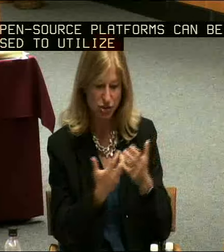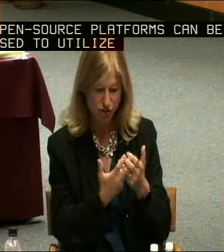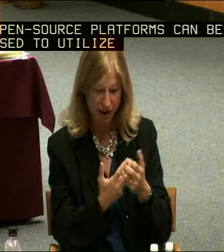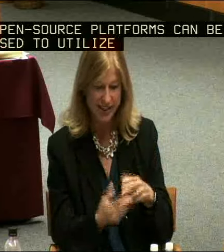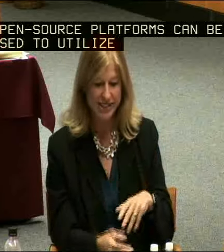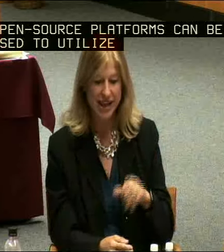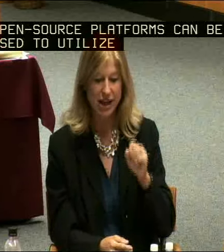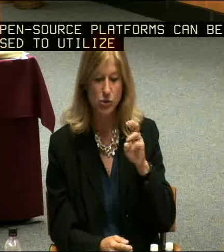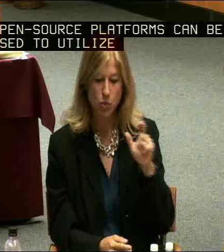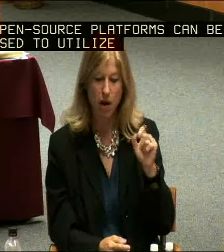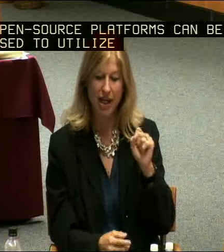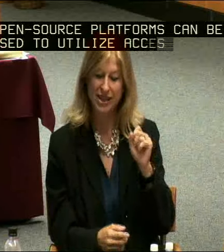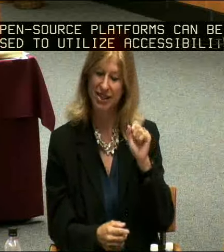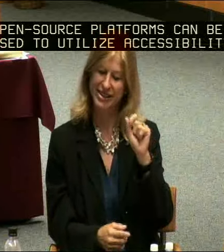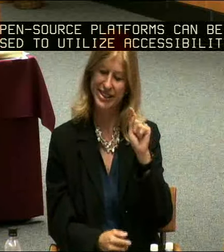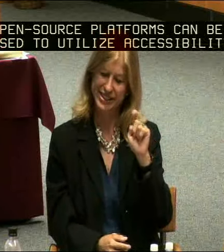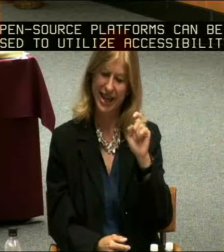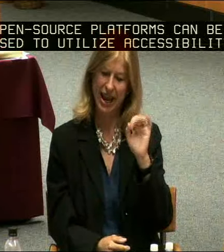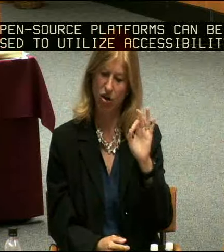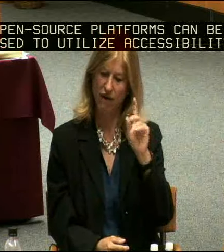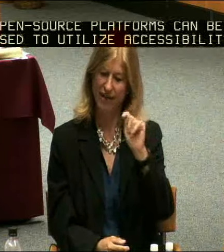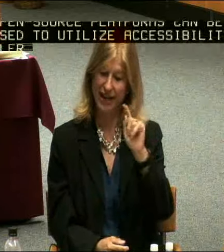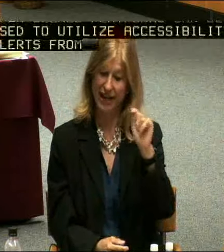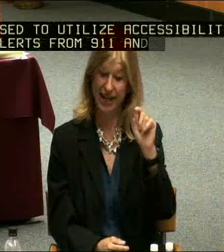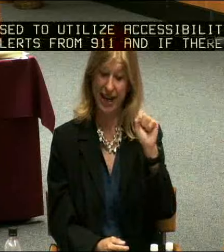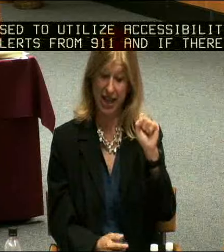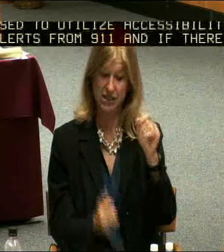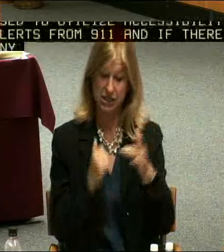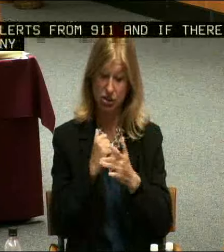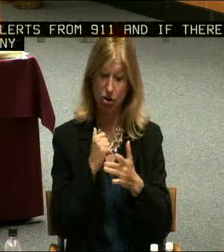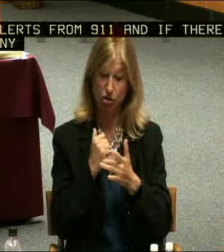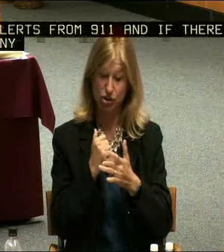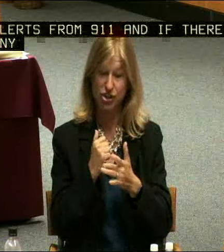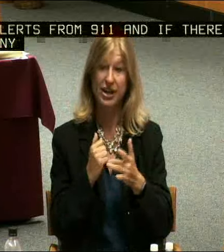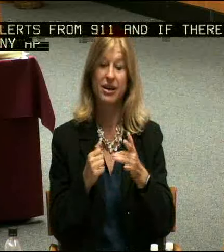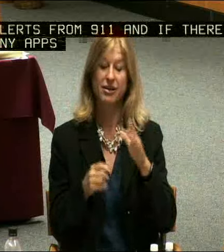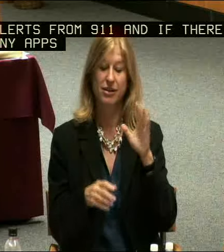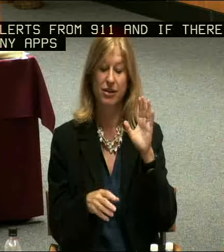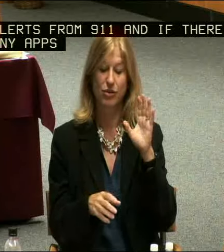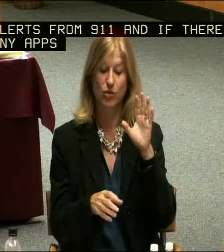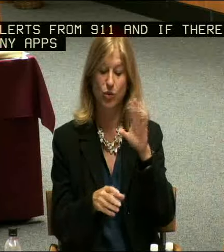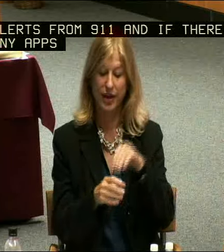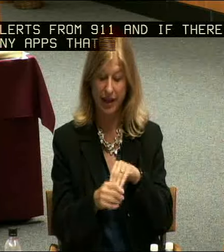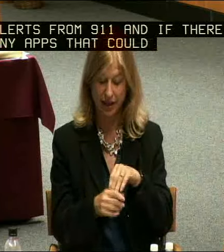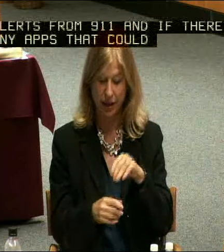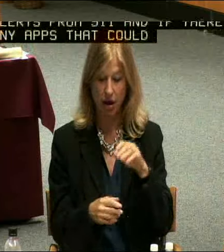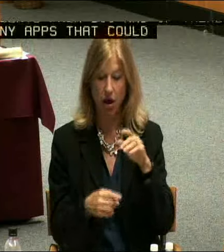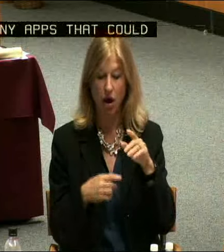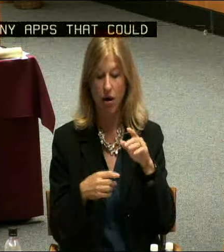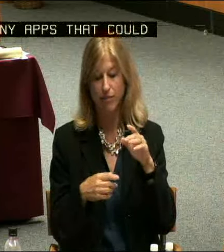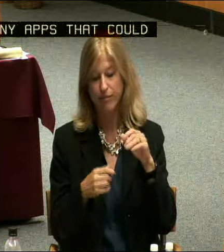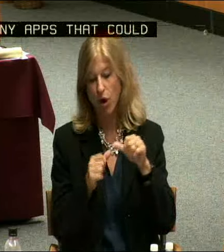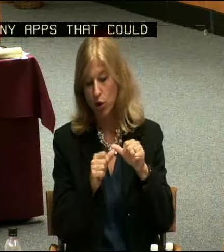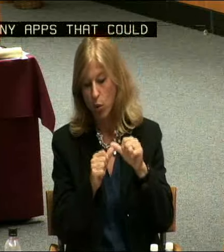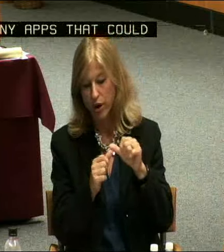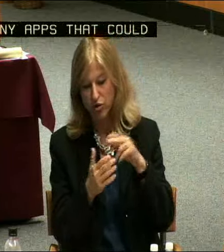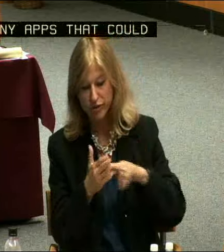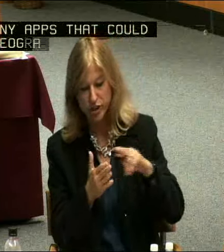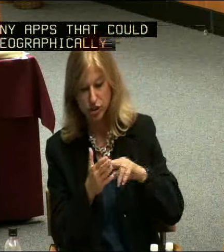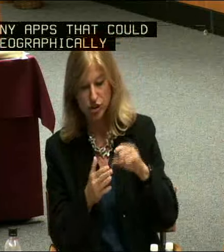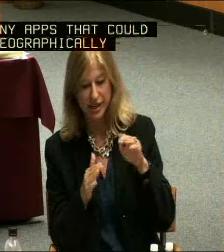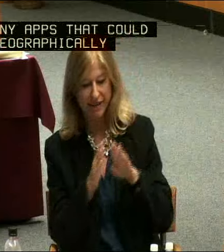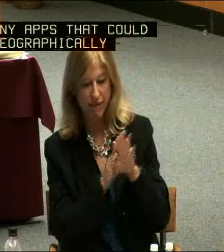geographically specific accessibility alerts and 911. We may review the efforts in the private sector to